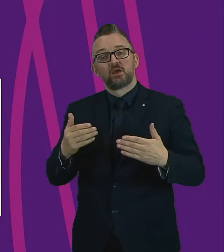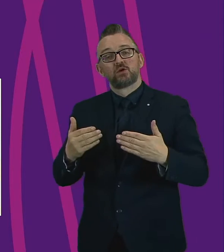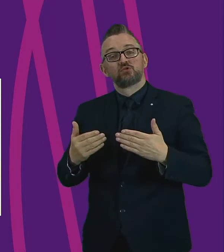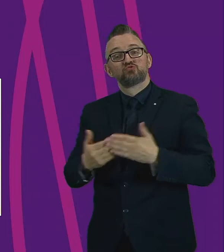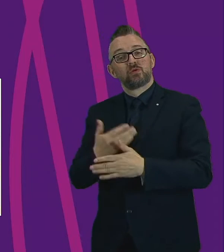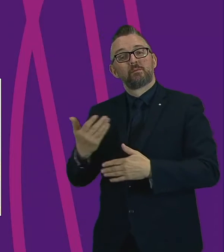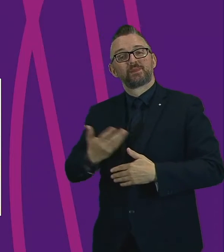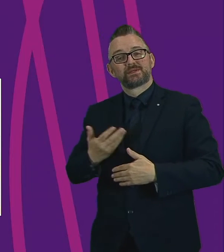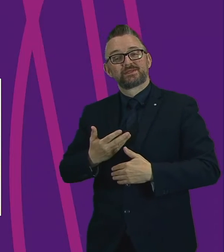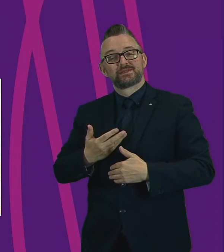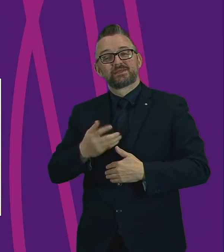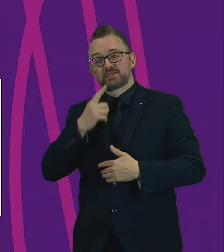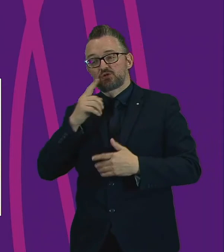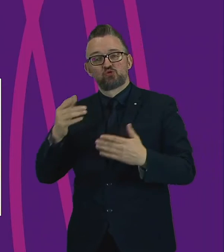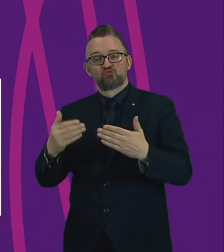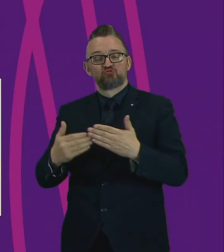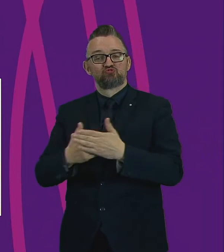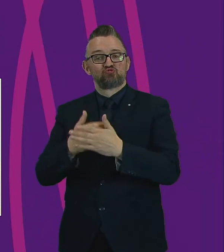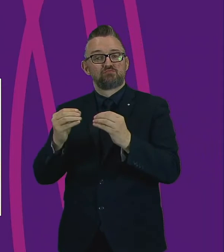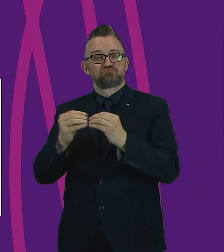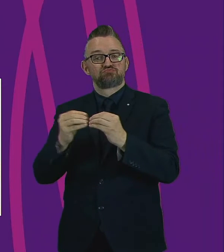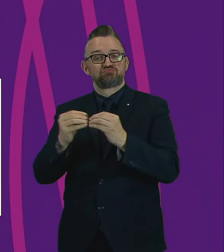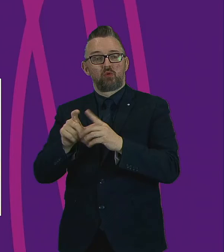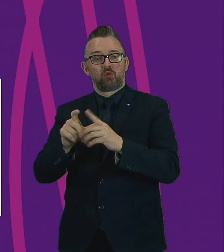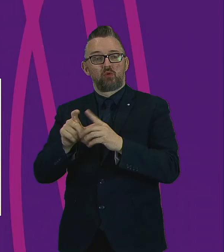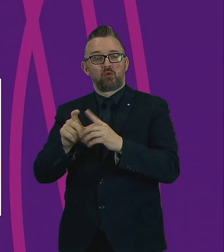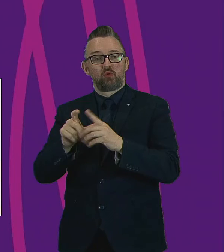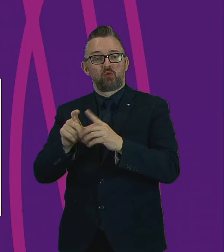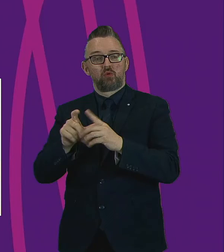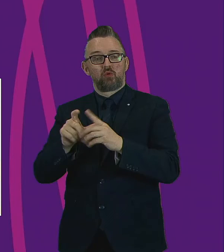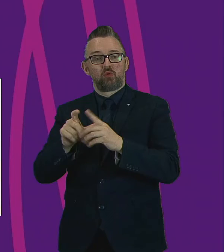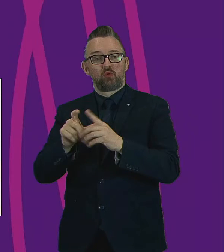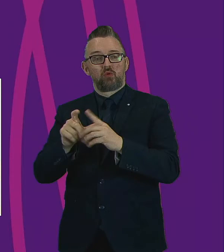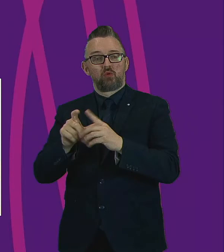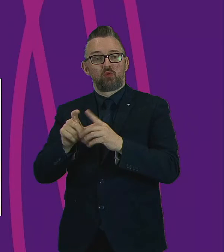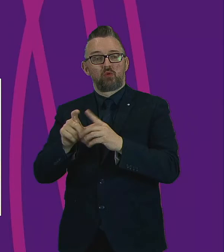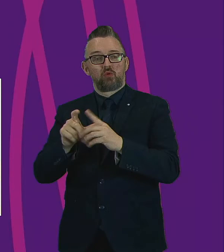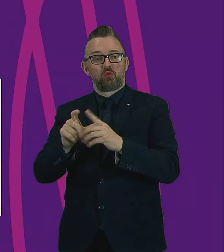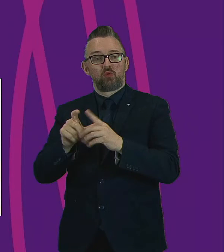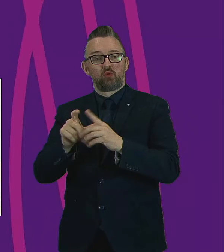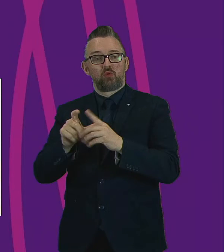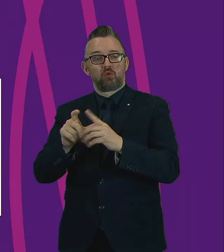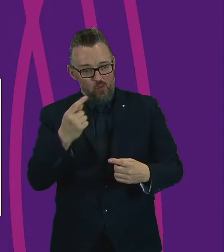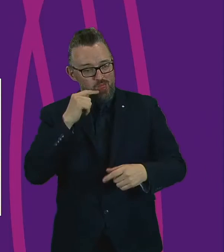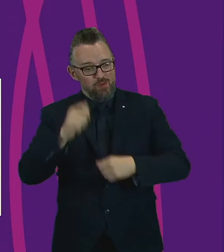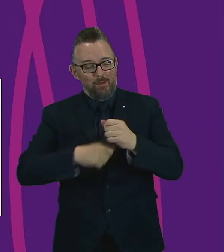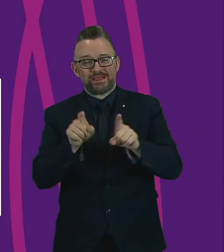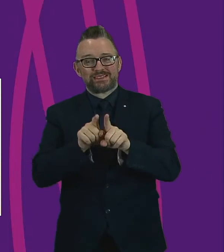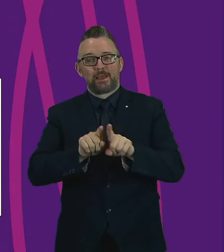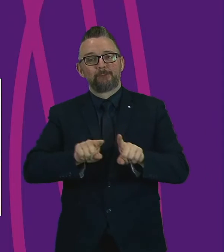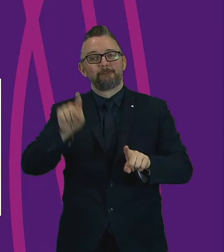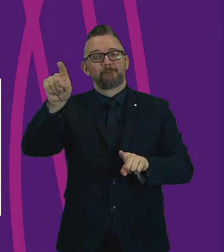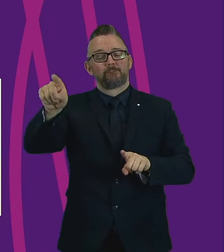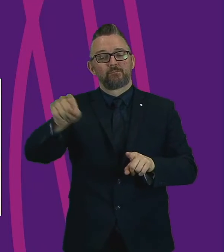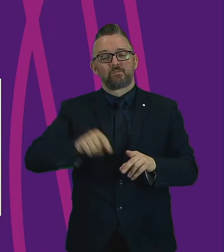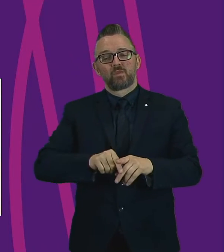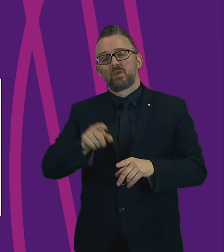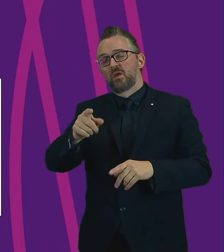that will be the new brewdogs in 10 years' time simply can't be known today. So it's about